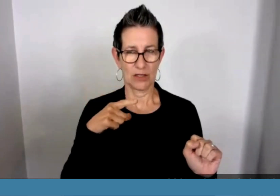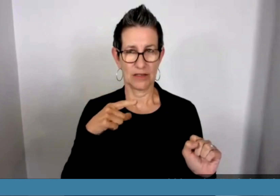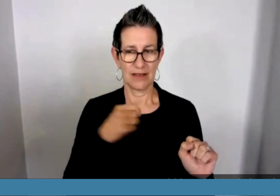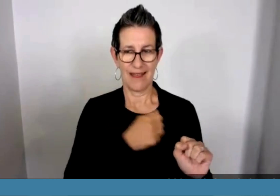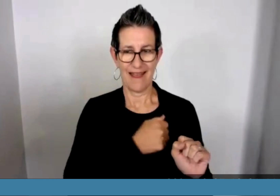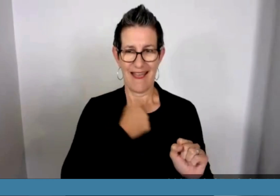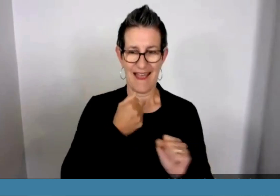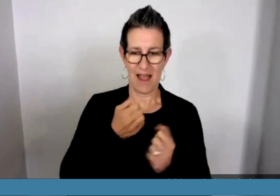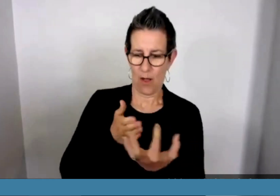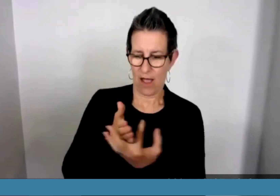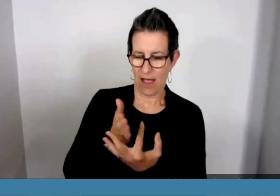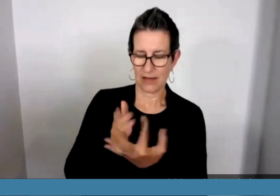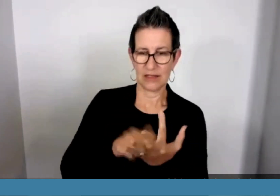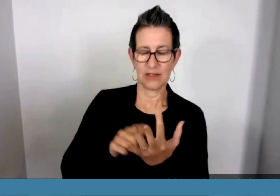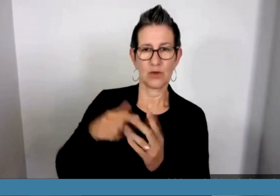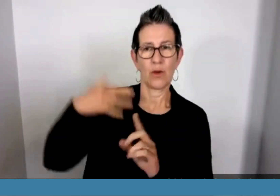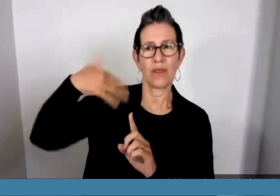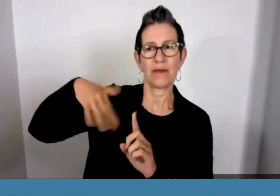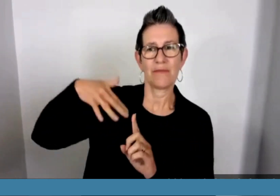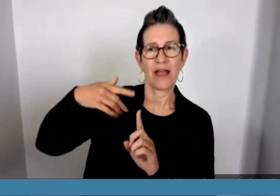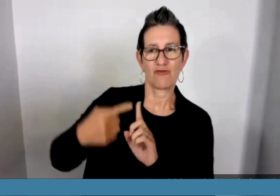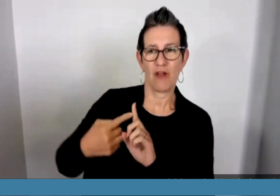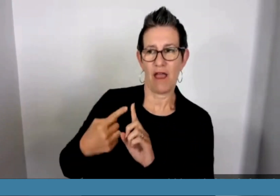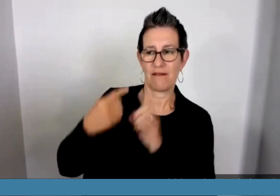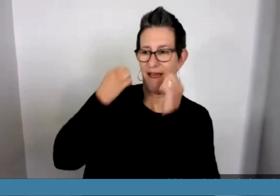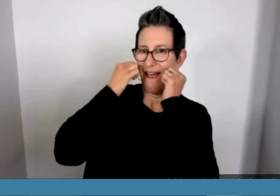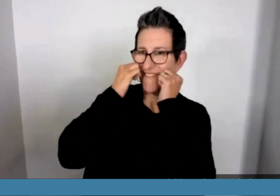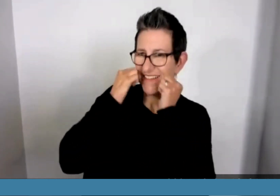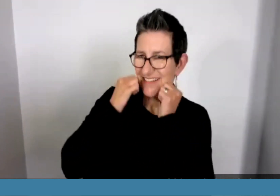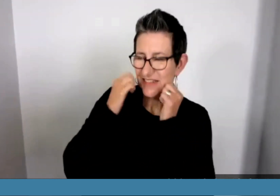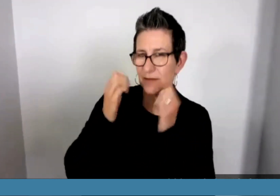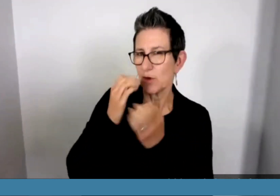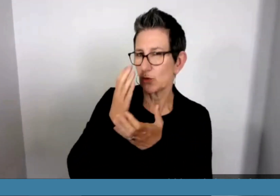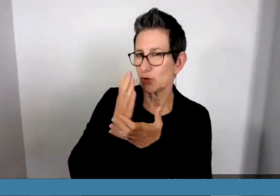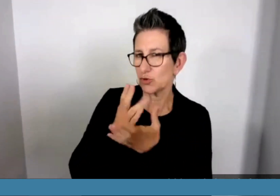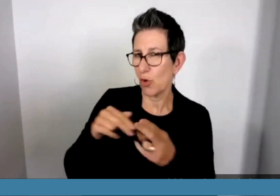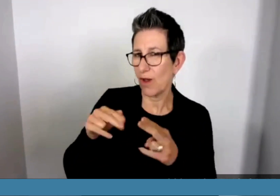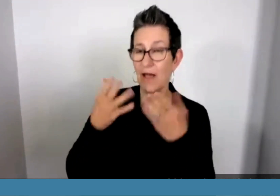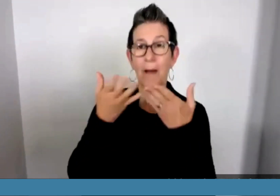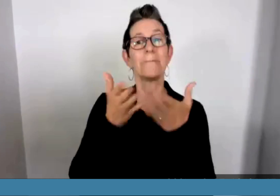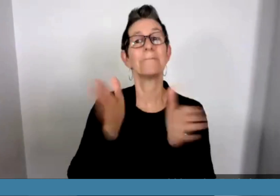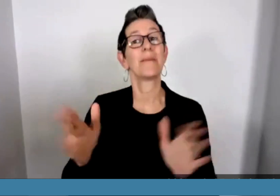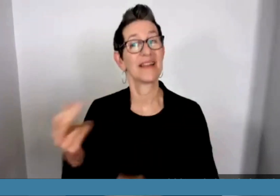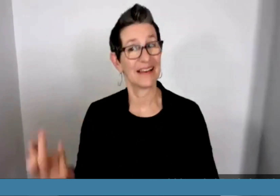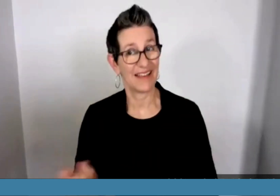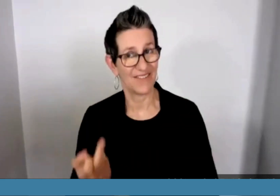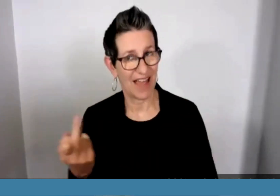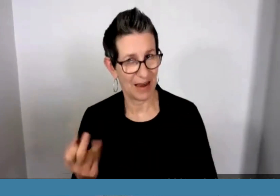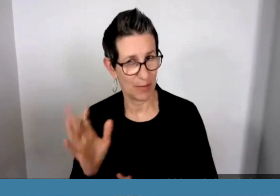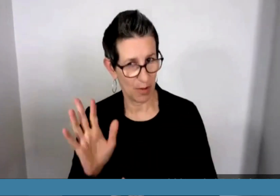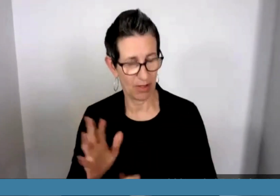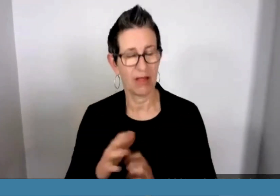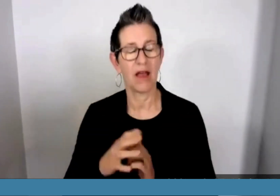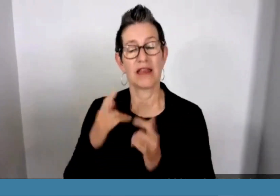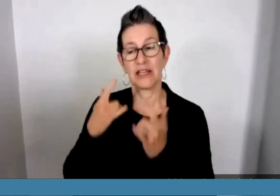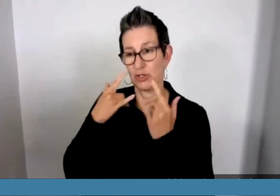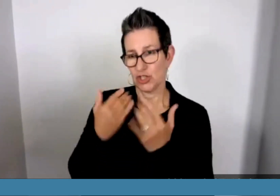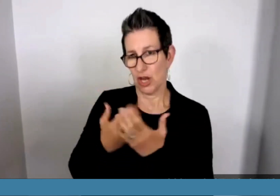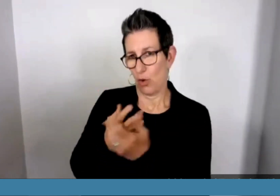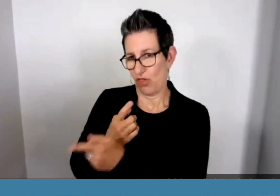the background evidence, I just need to check how publicly available some of that is. But what we will do is we will